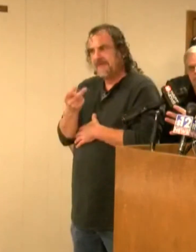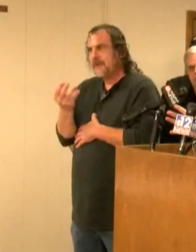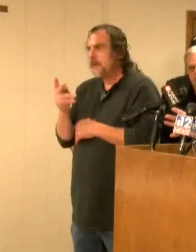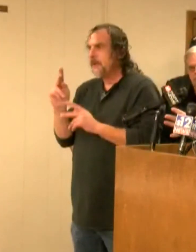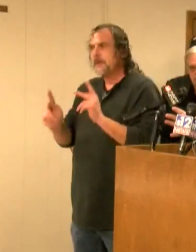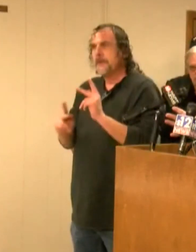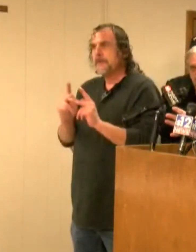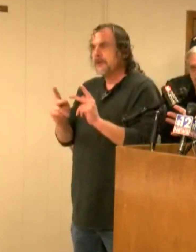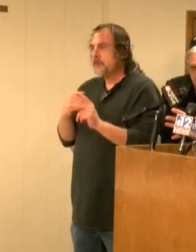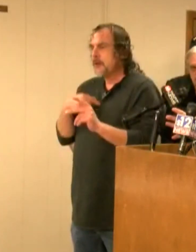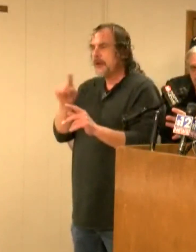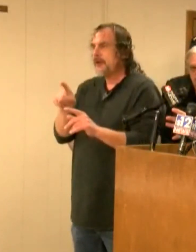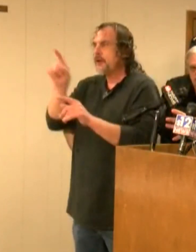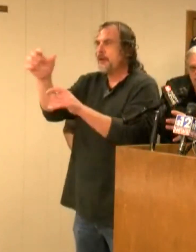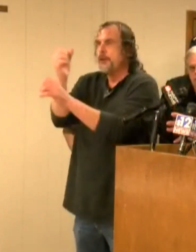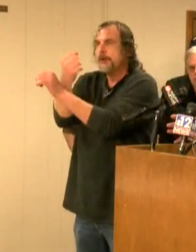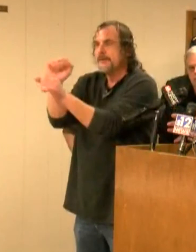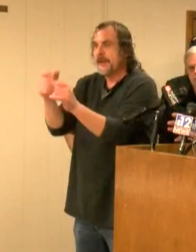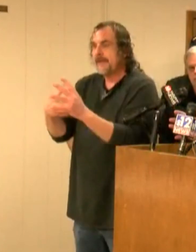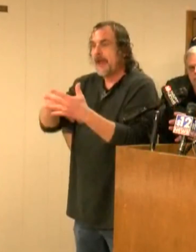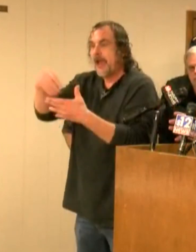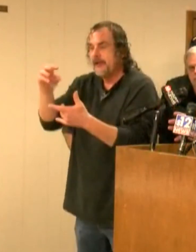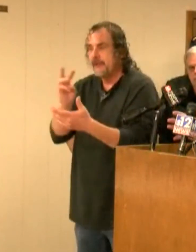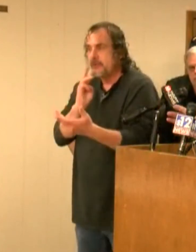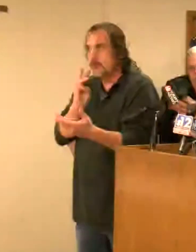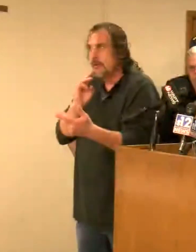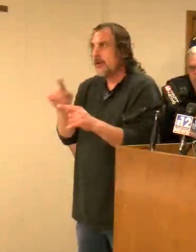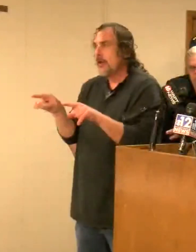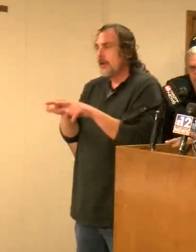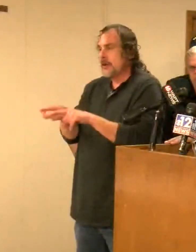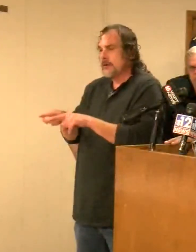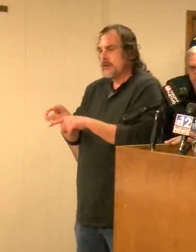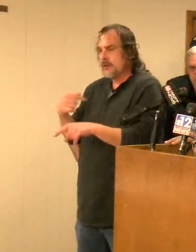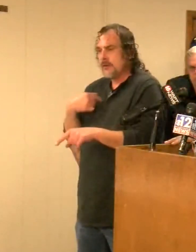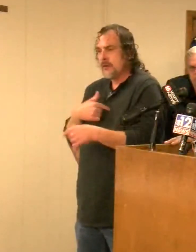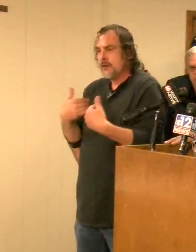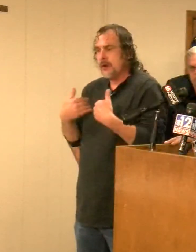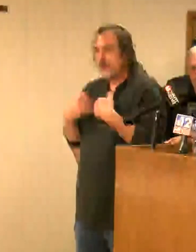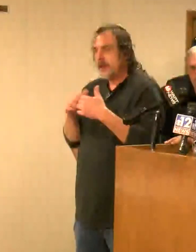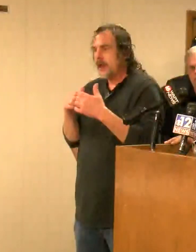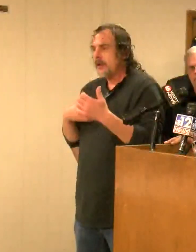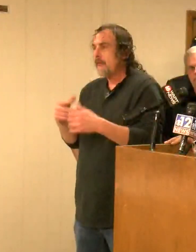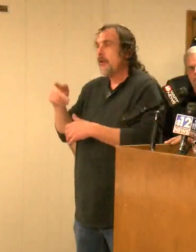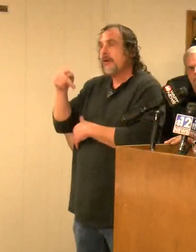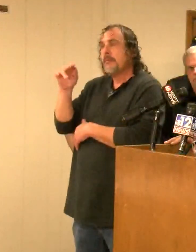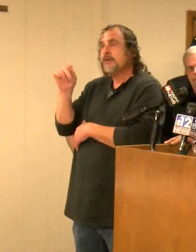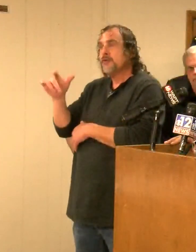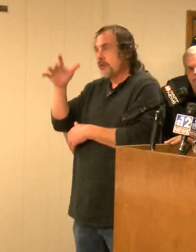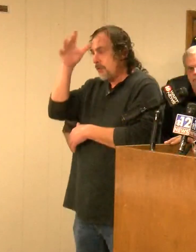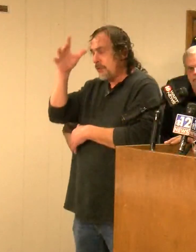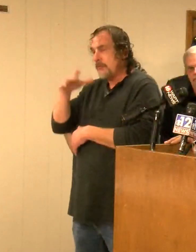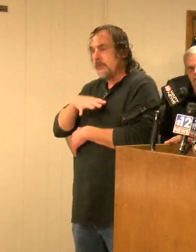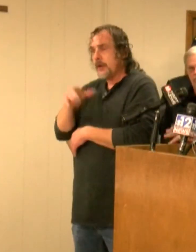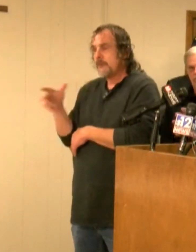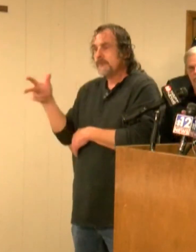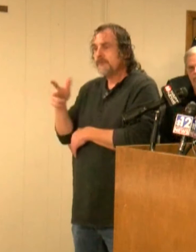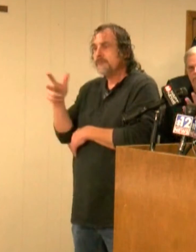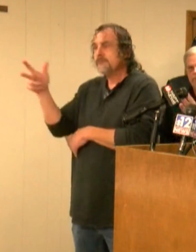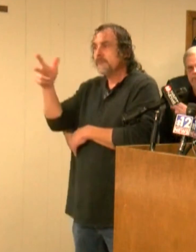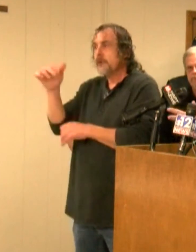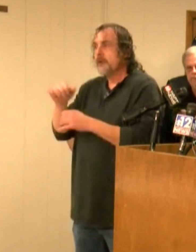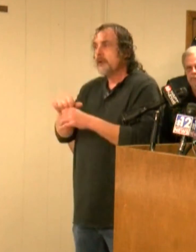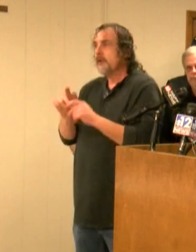of water rescue. And also, we also have a patrol men out there where